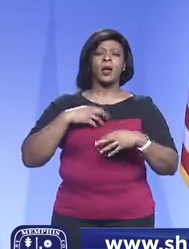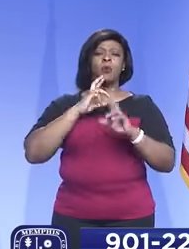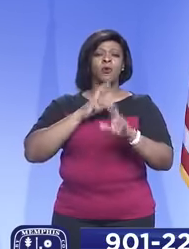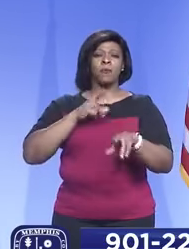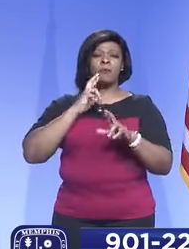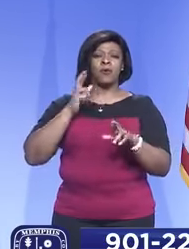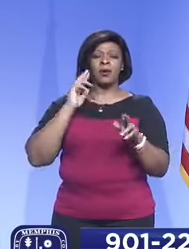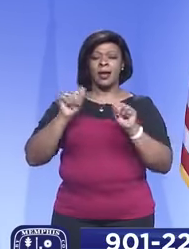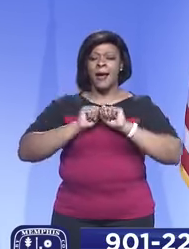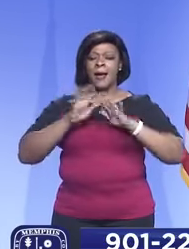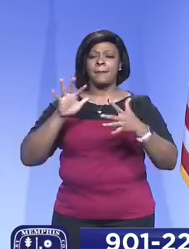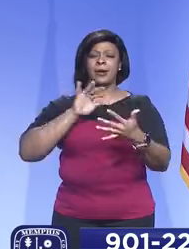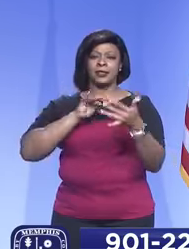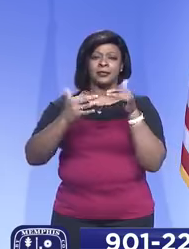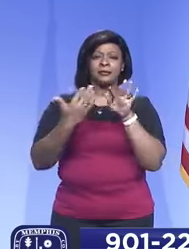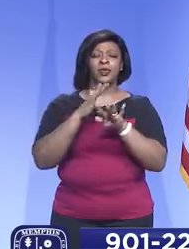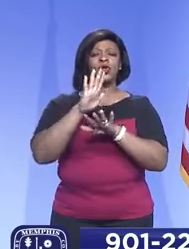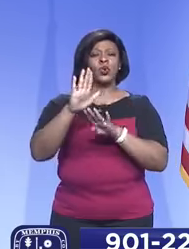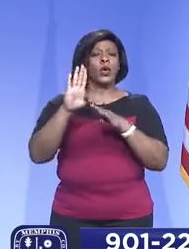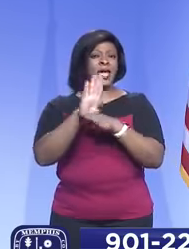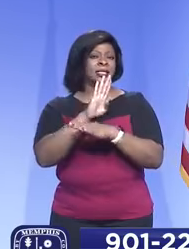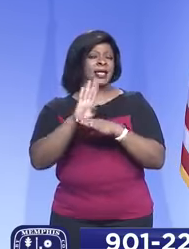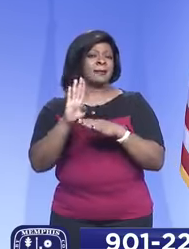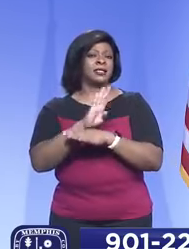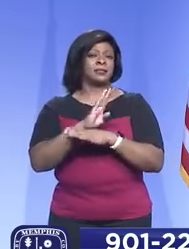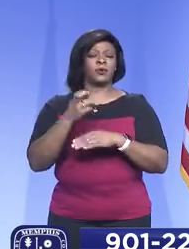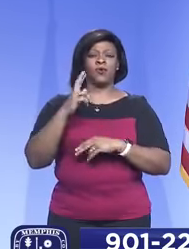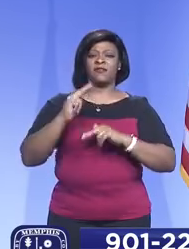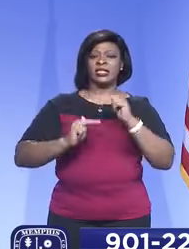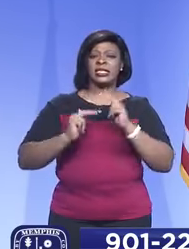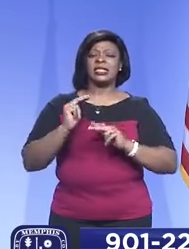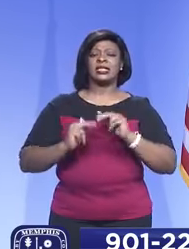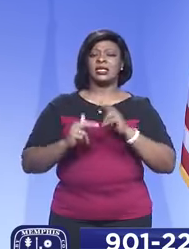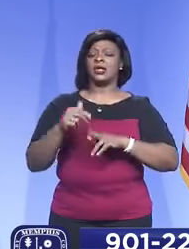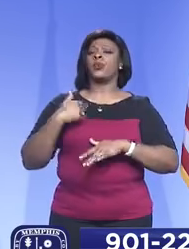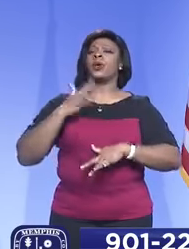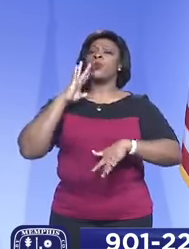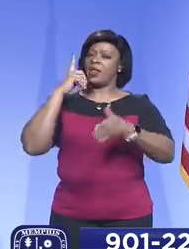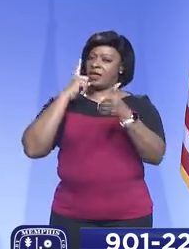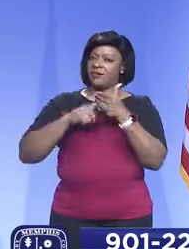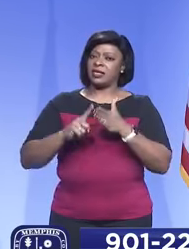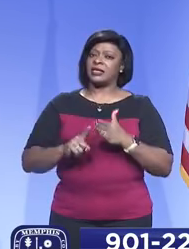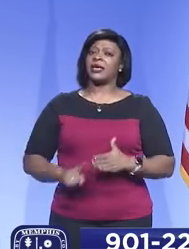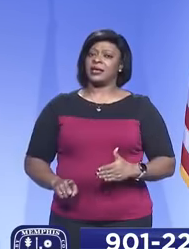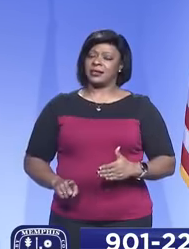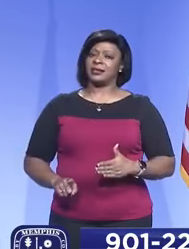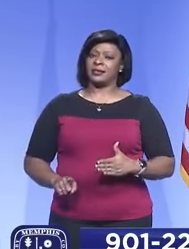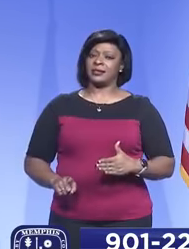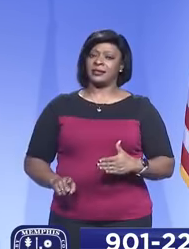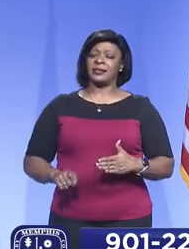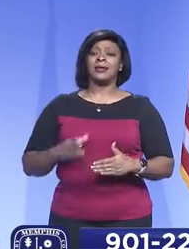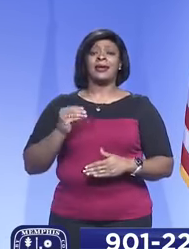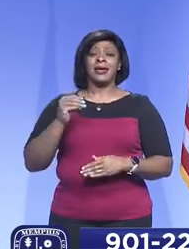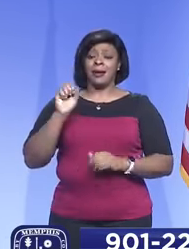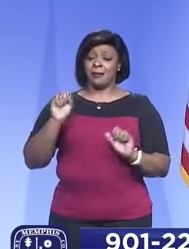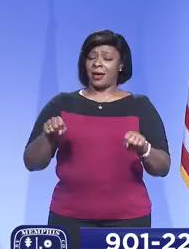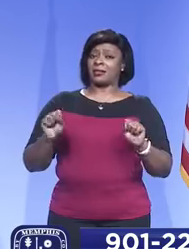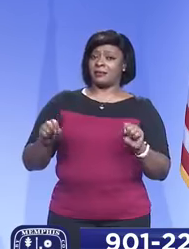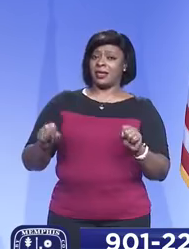outbreaks in your particular establishment or facility, we will investigate and